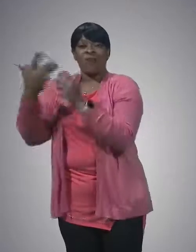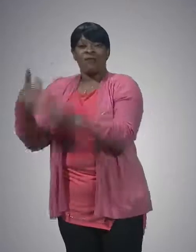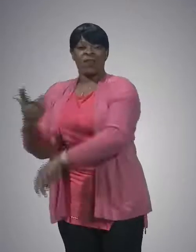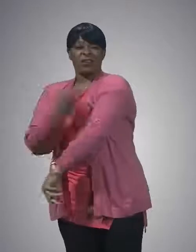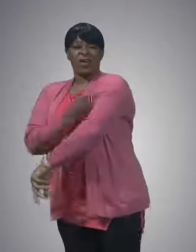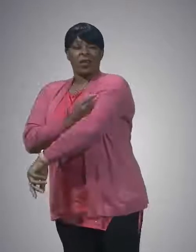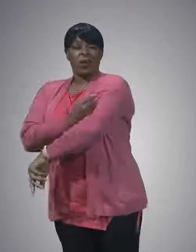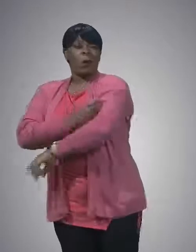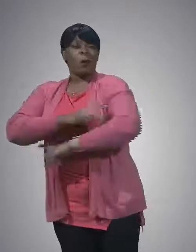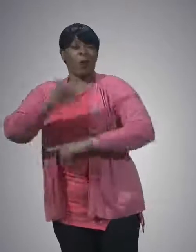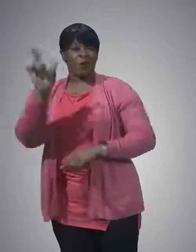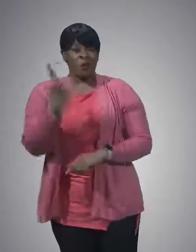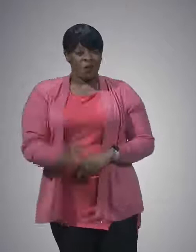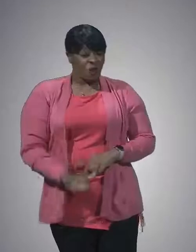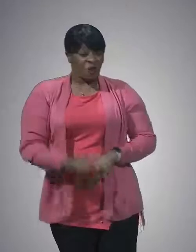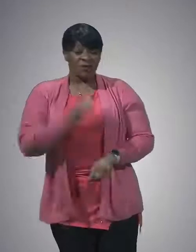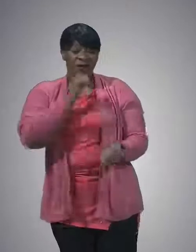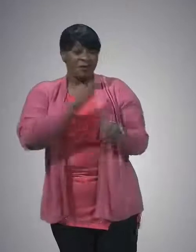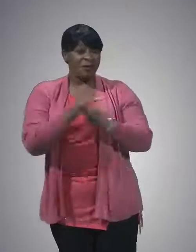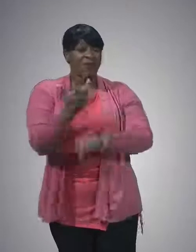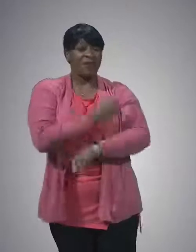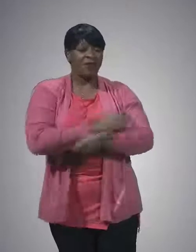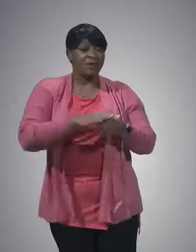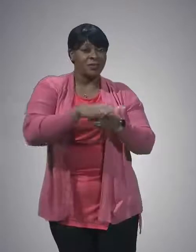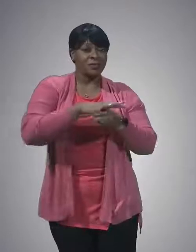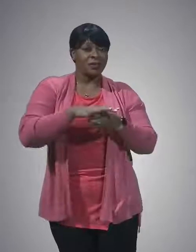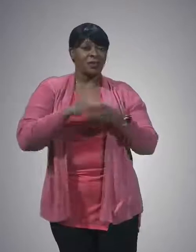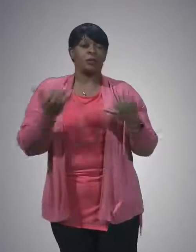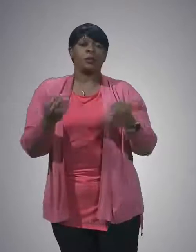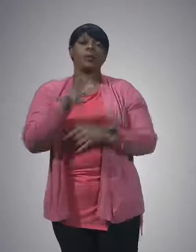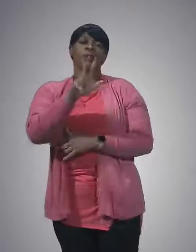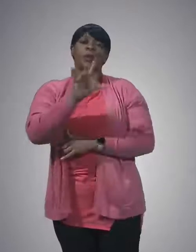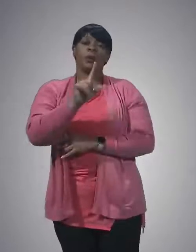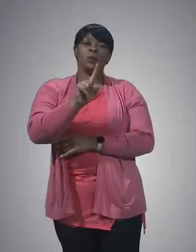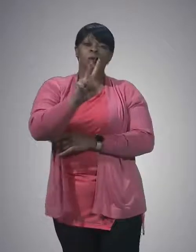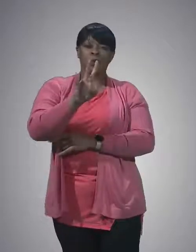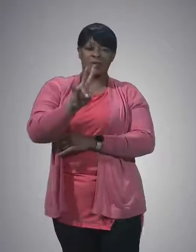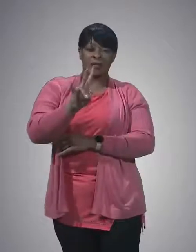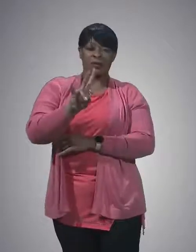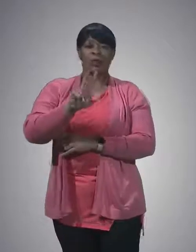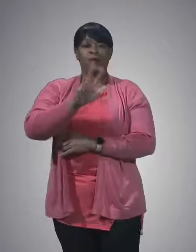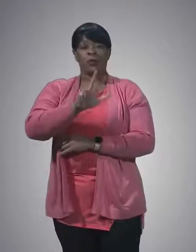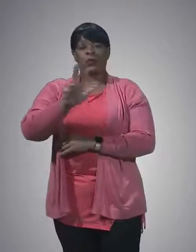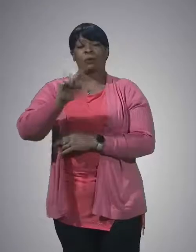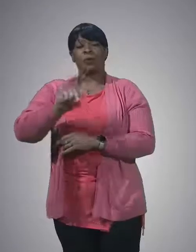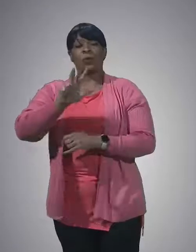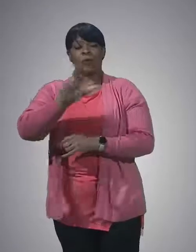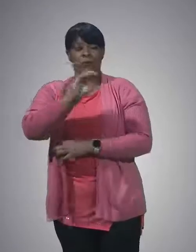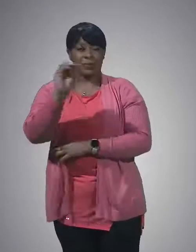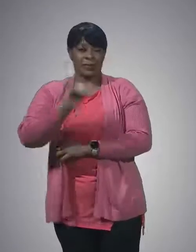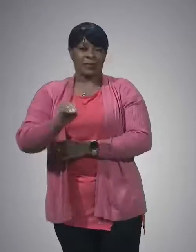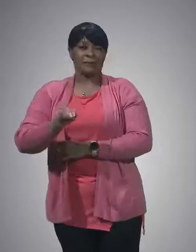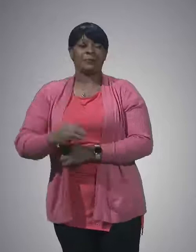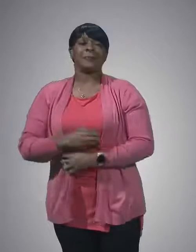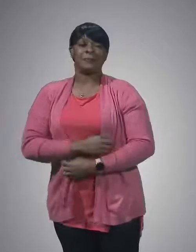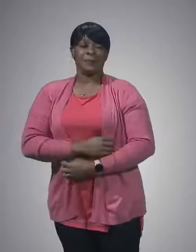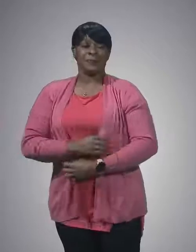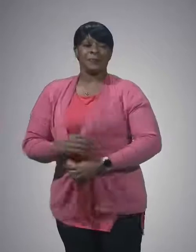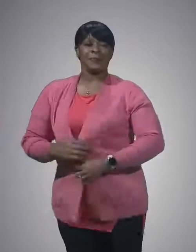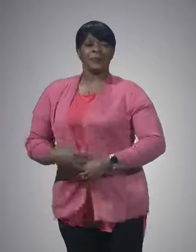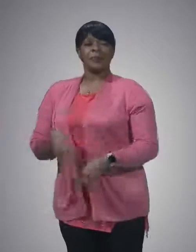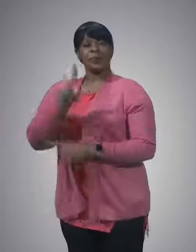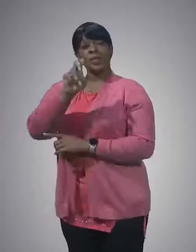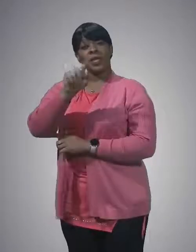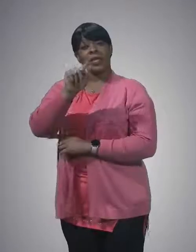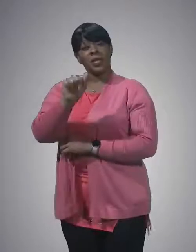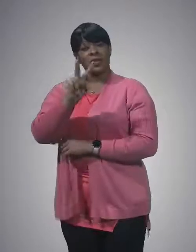and the zip code with the lowest vaccination rate to date is 38127 at 33.3%. The